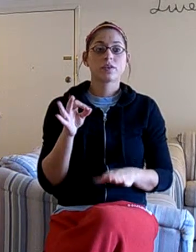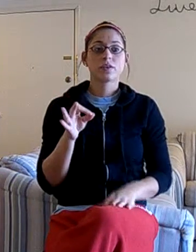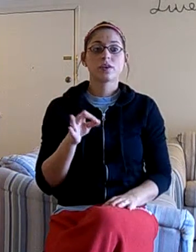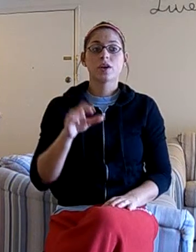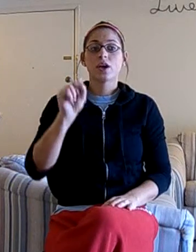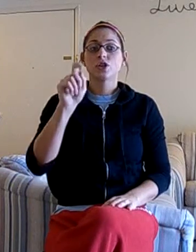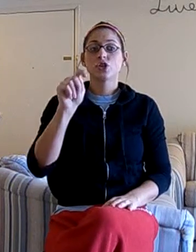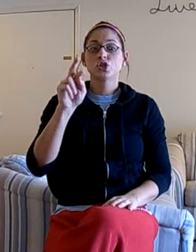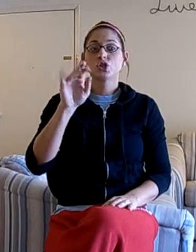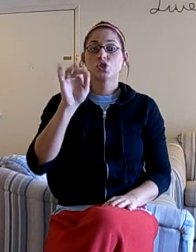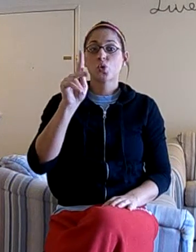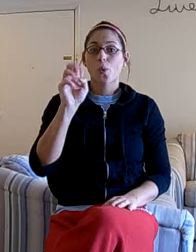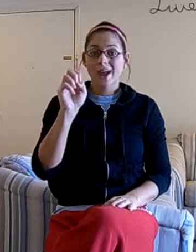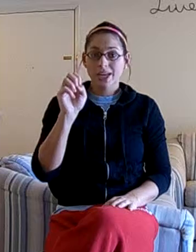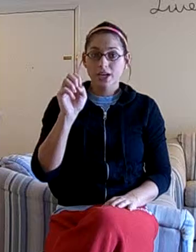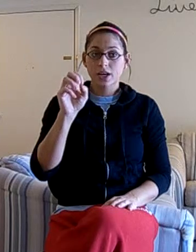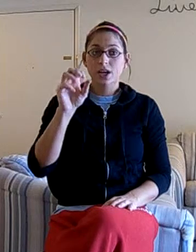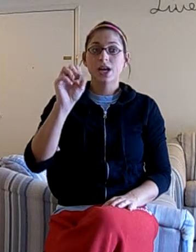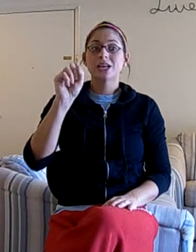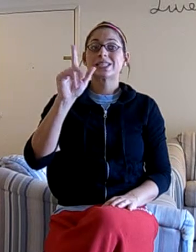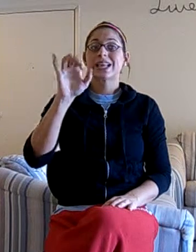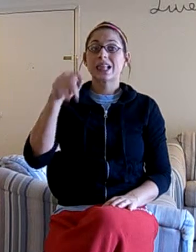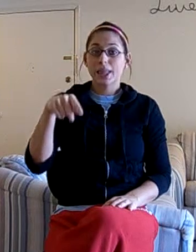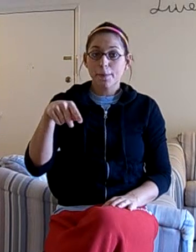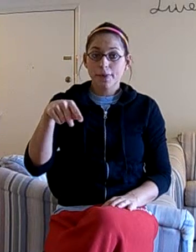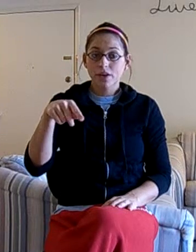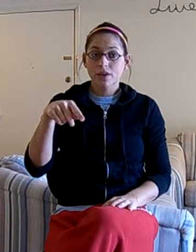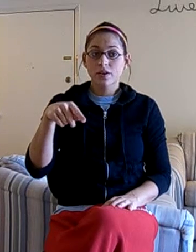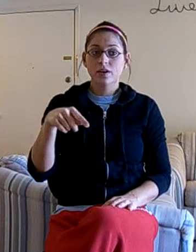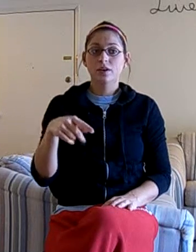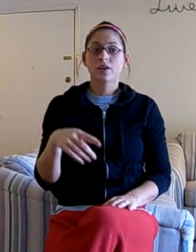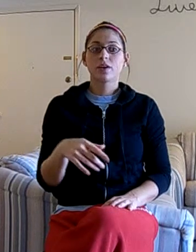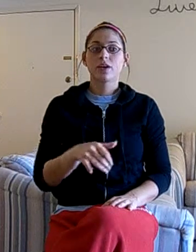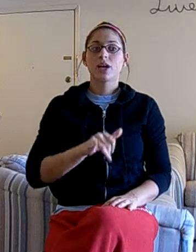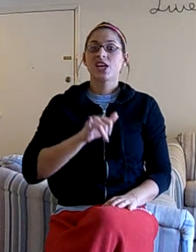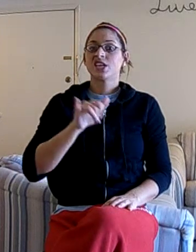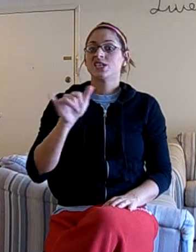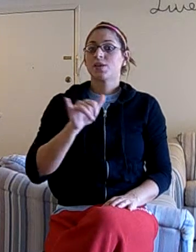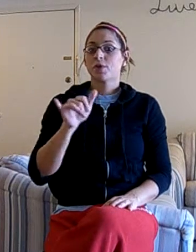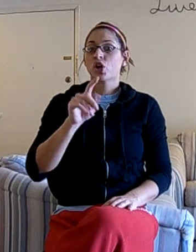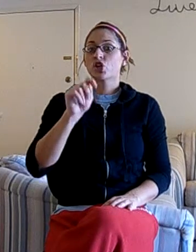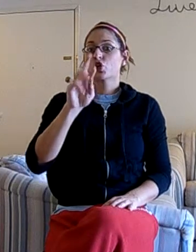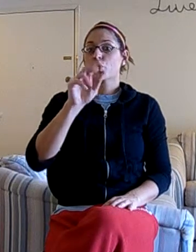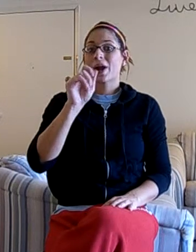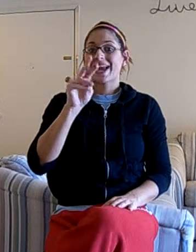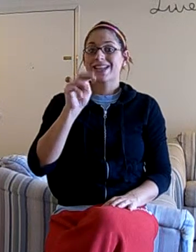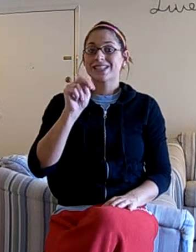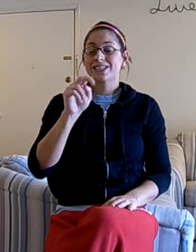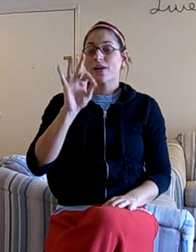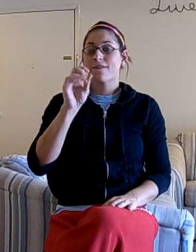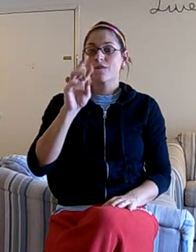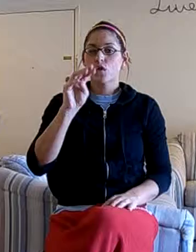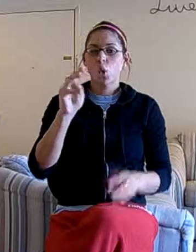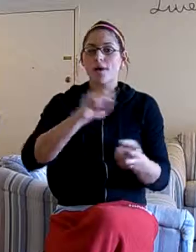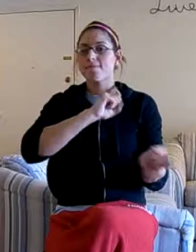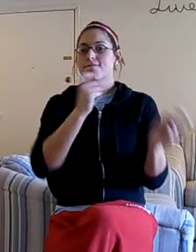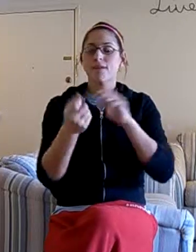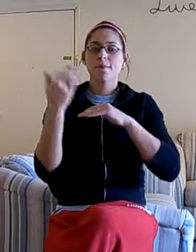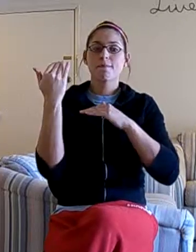a strike-slip fault. A strike-slip fault is very similar to a transform boundary. So we've really covered the 3 types of